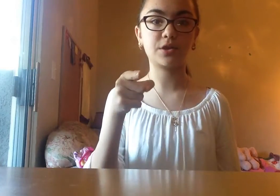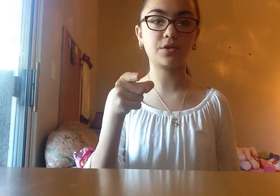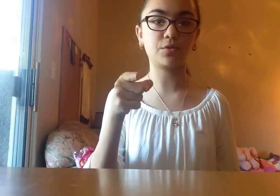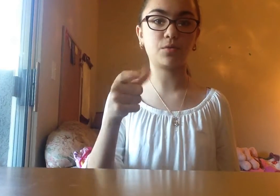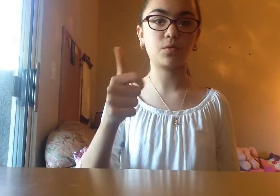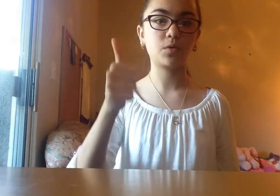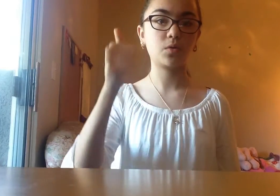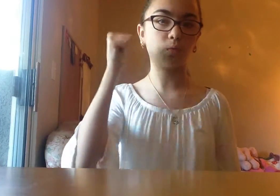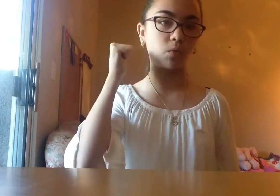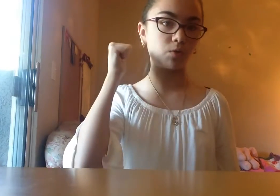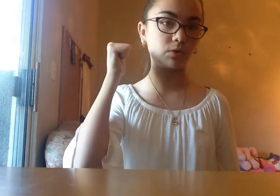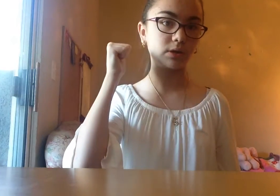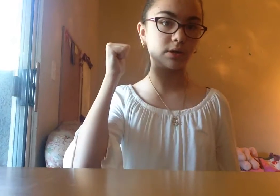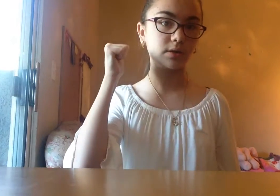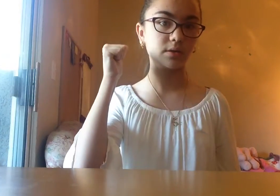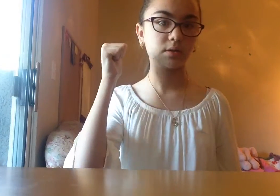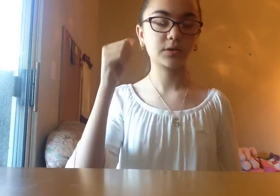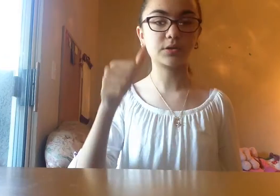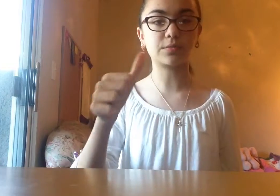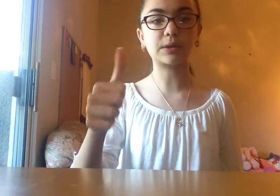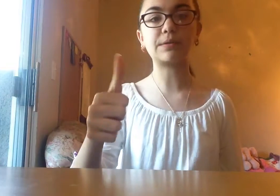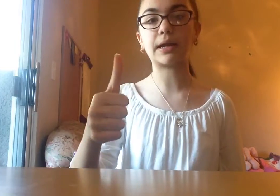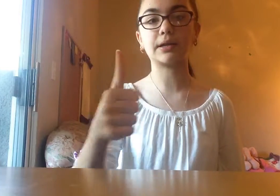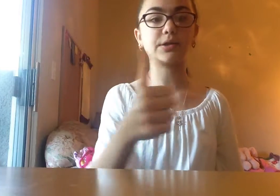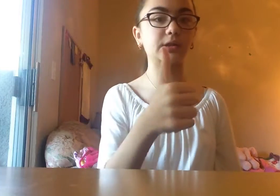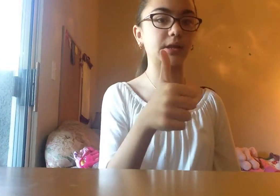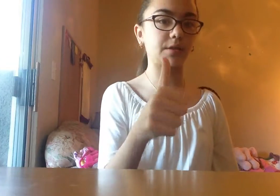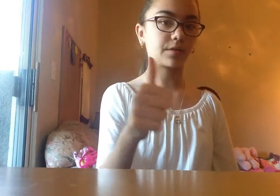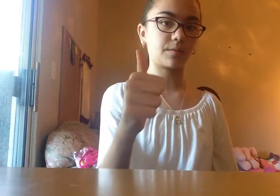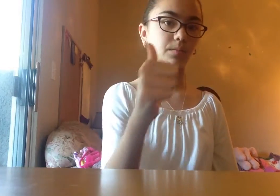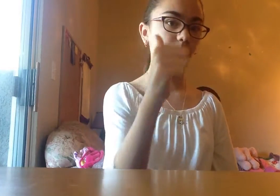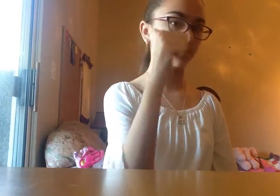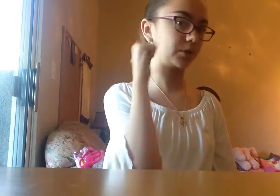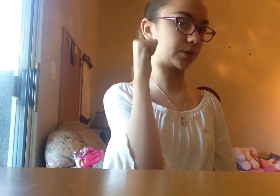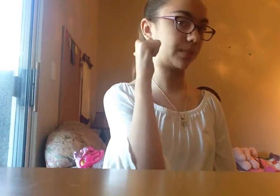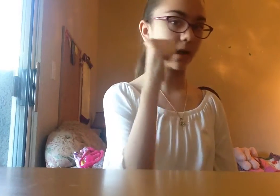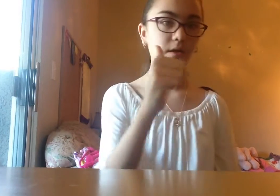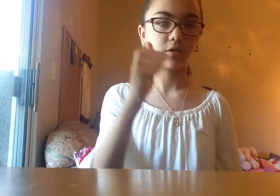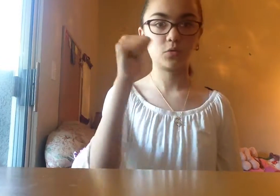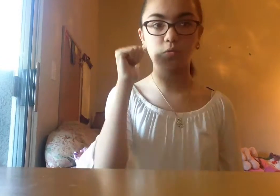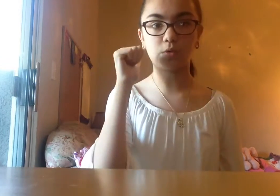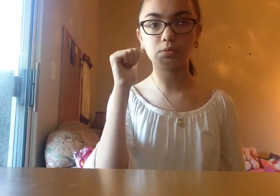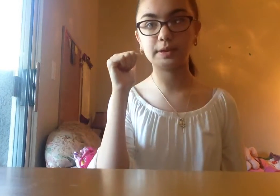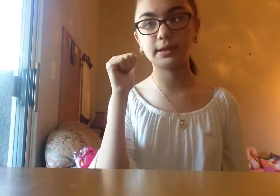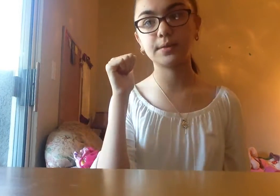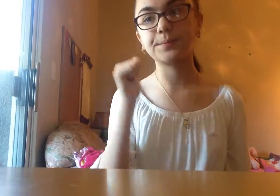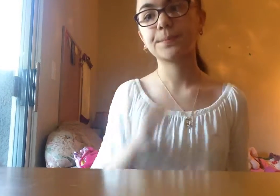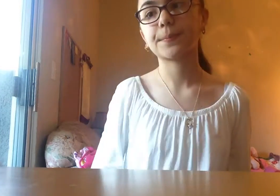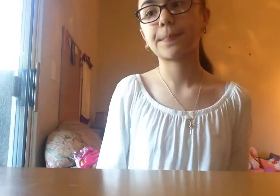you won't. So with your right hand, you just take your thumb and push it back. Won't.